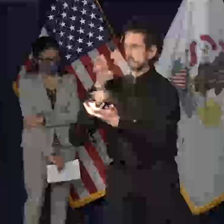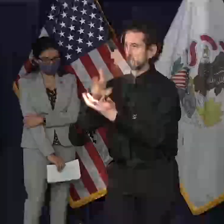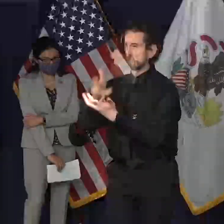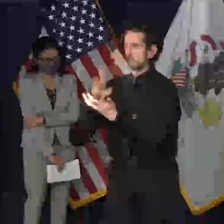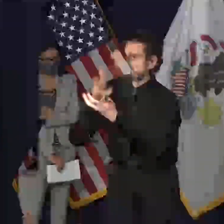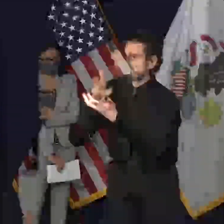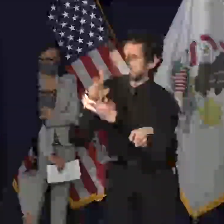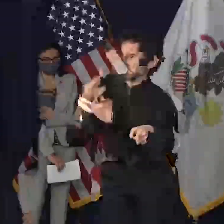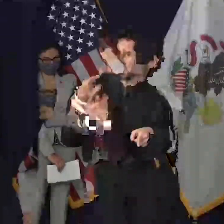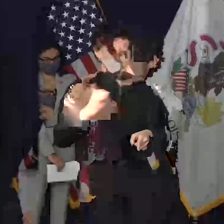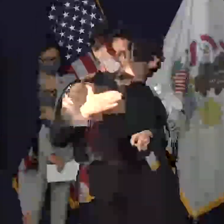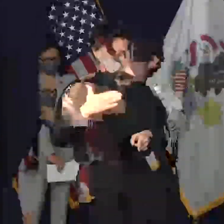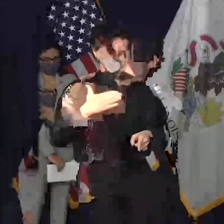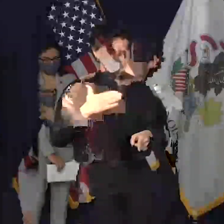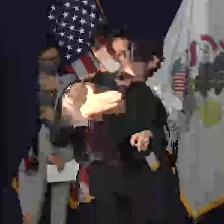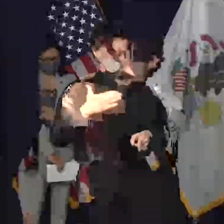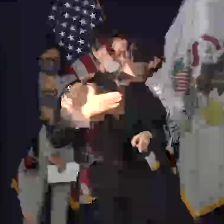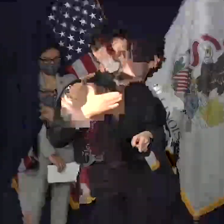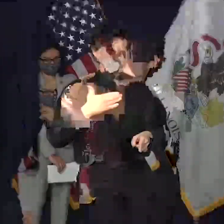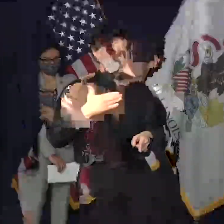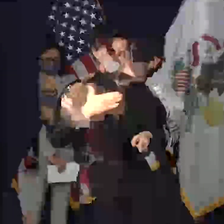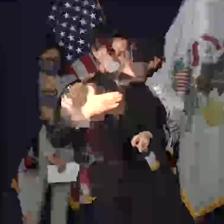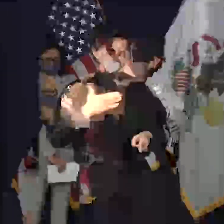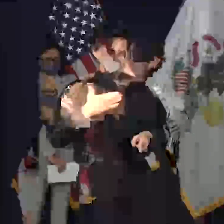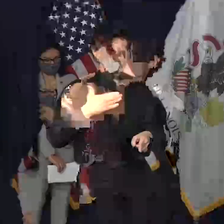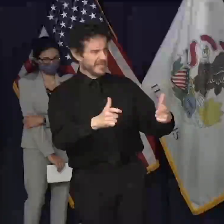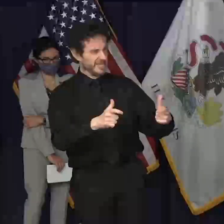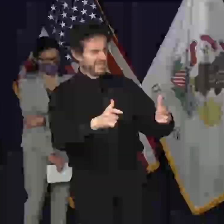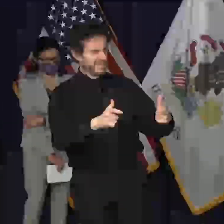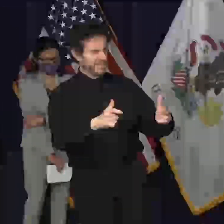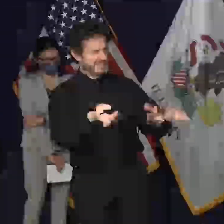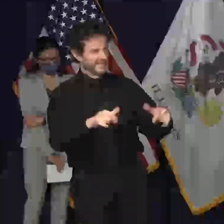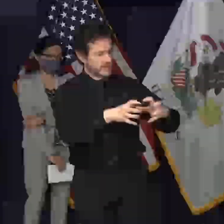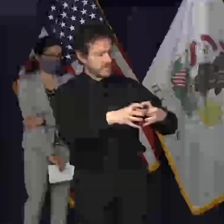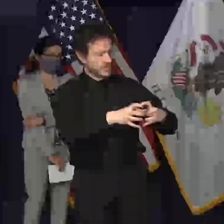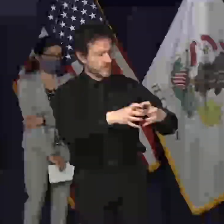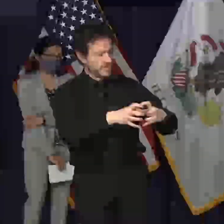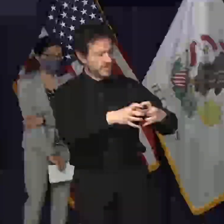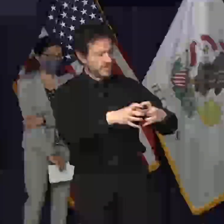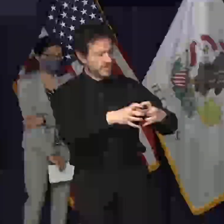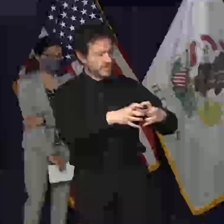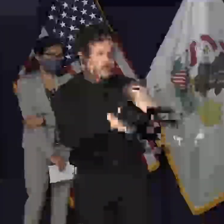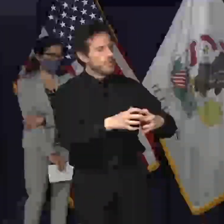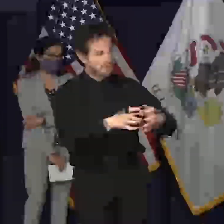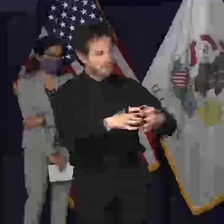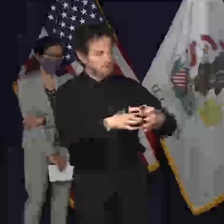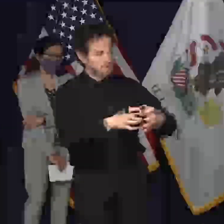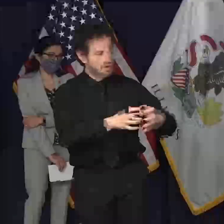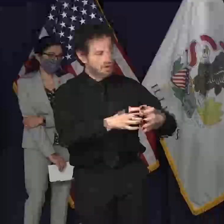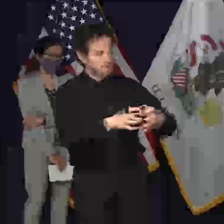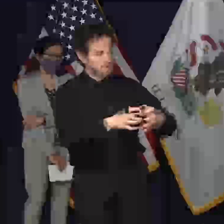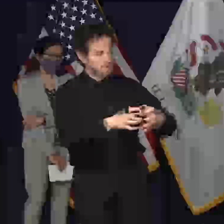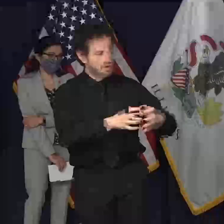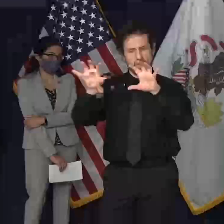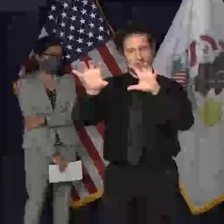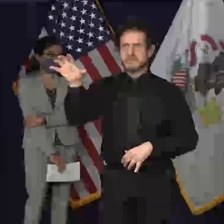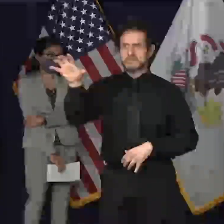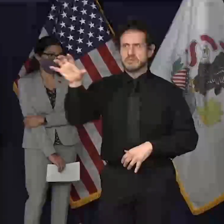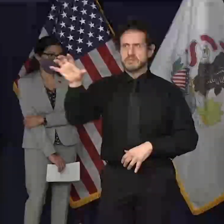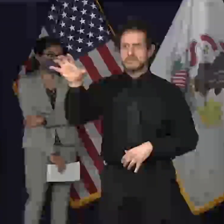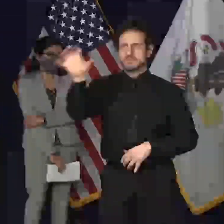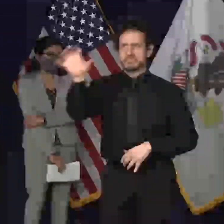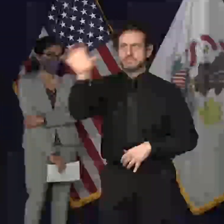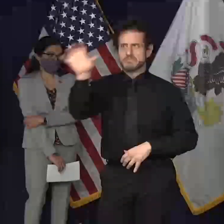bigger problem. Why not break it down closer to the 11 separate EMS districts and do it that way? Well, again, we were trying